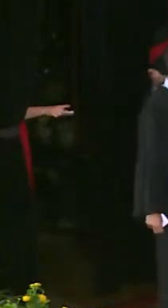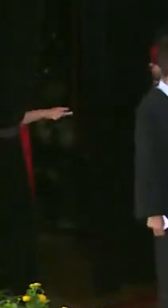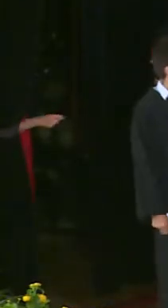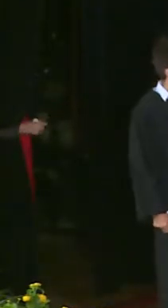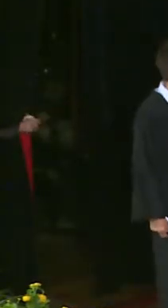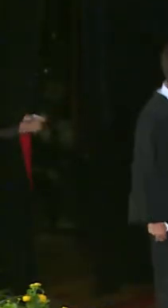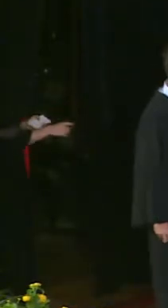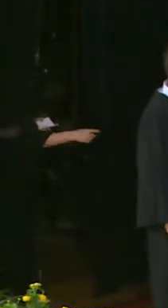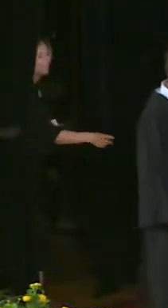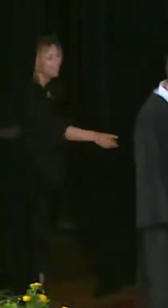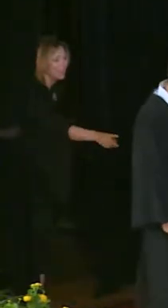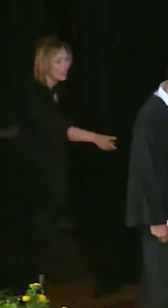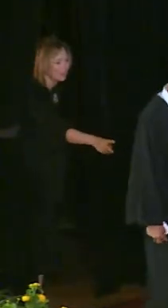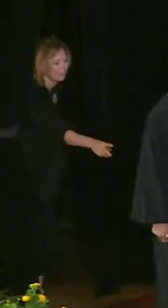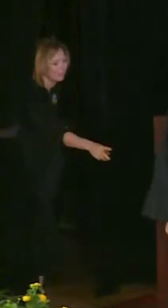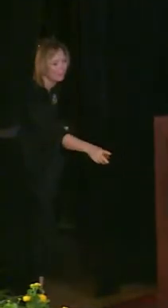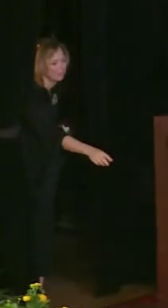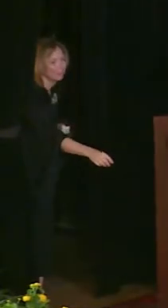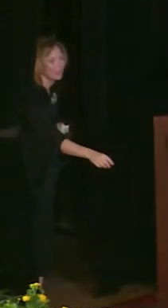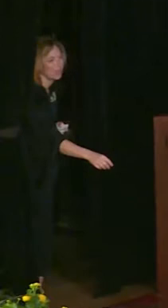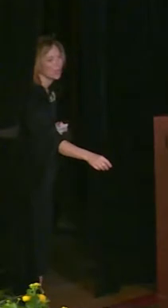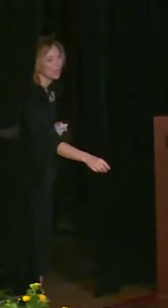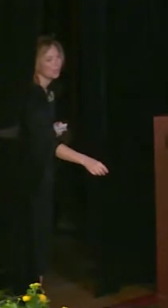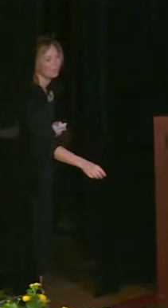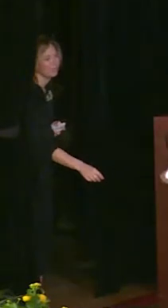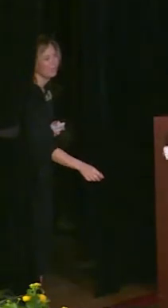No, I need a card.